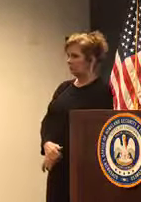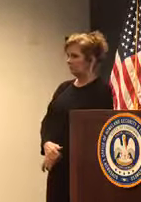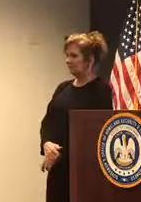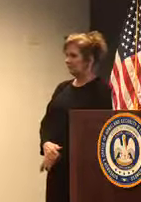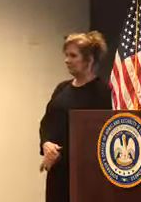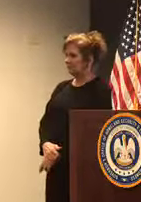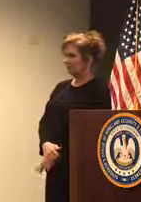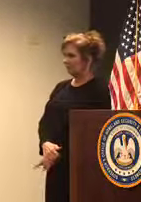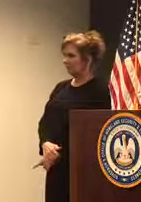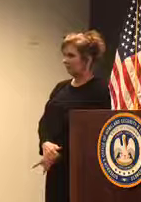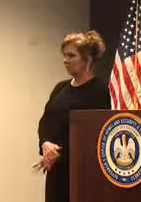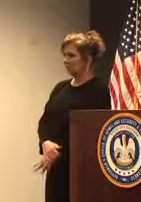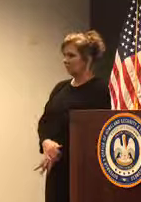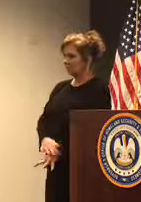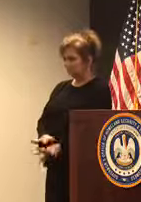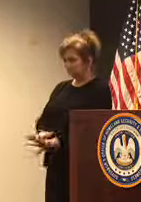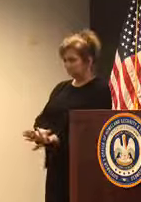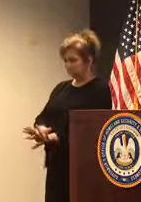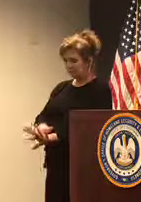Katrina. Which,